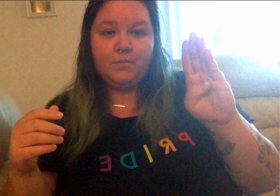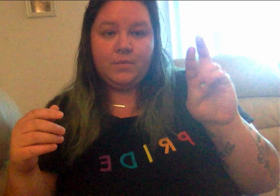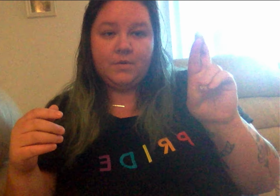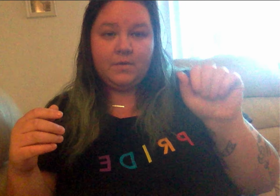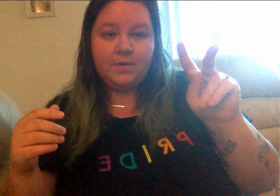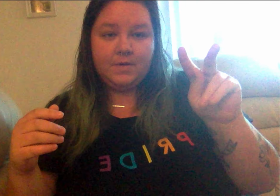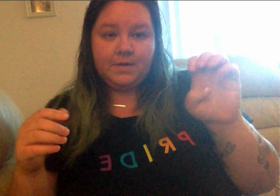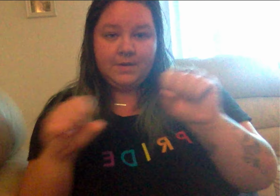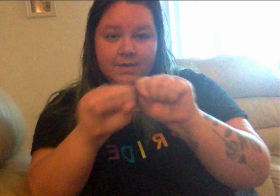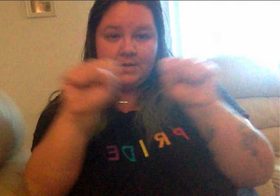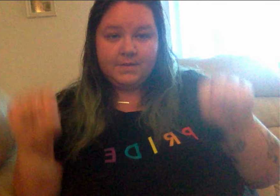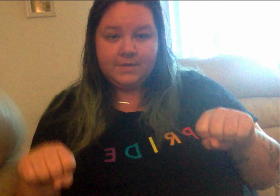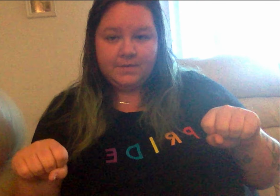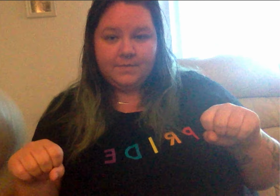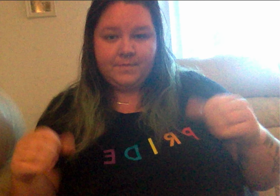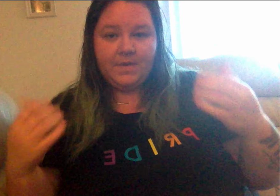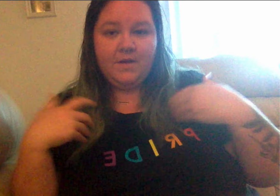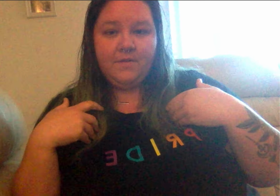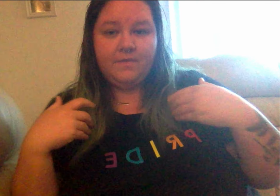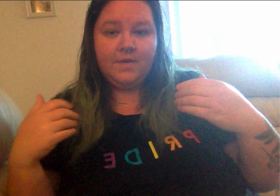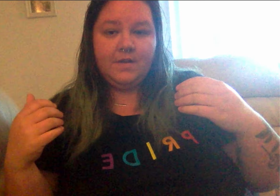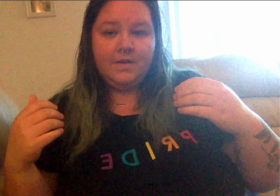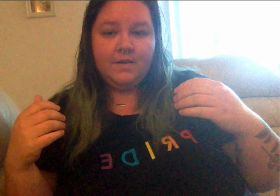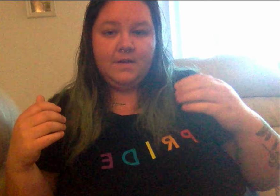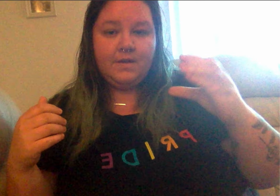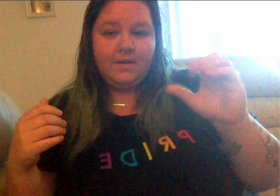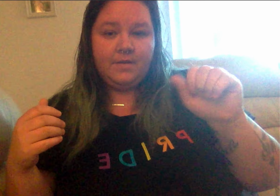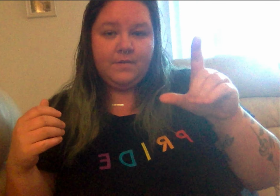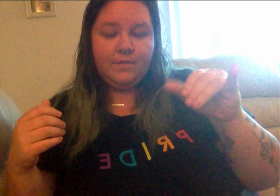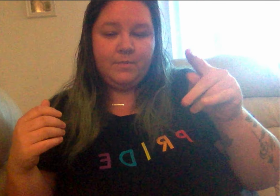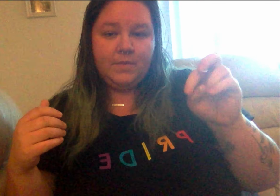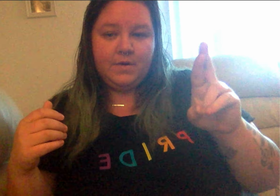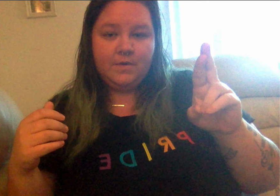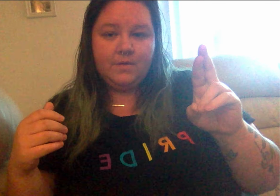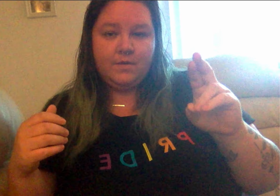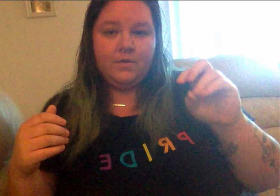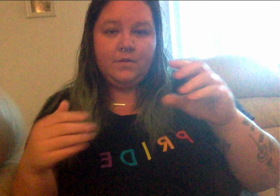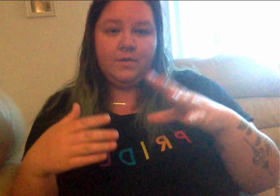rotor, and a hydraulic brake line.